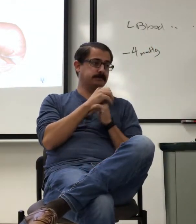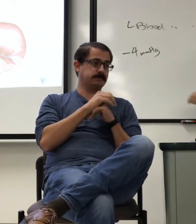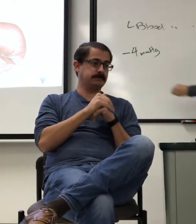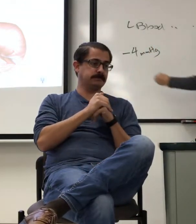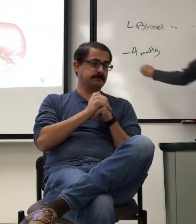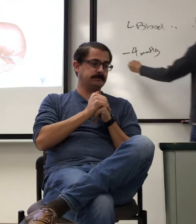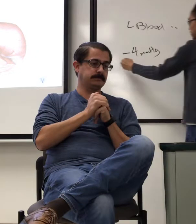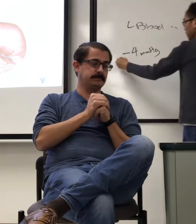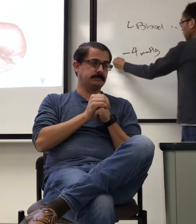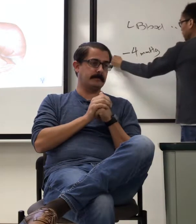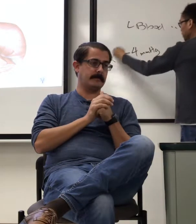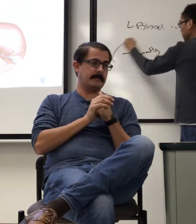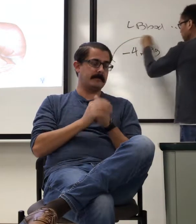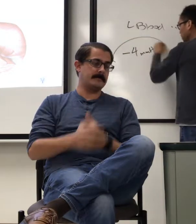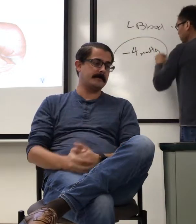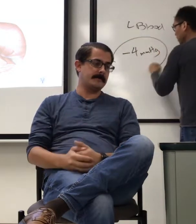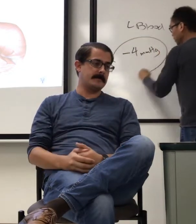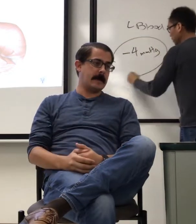let's say,